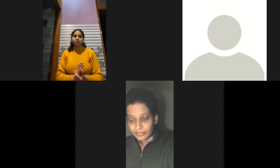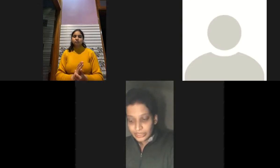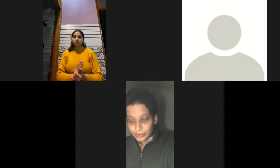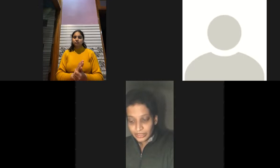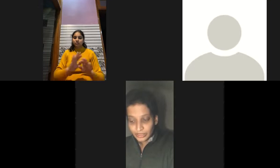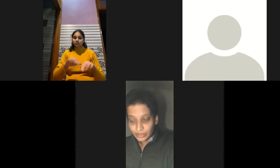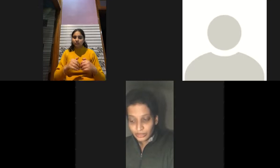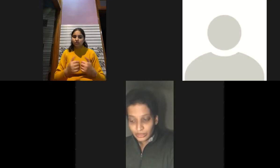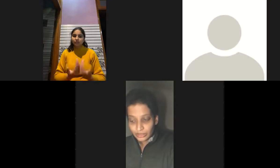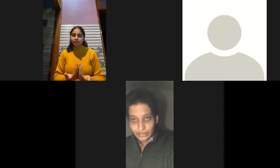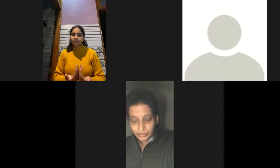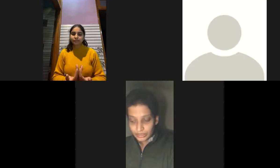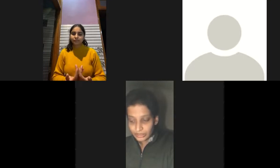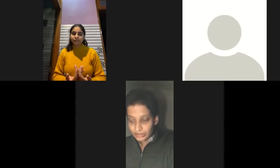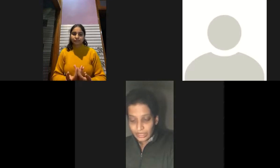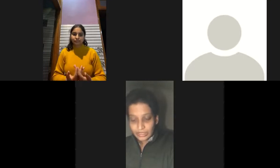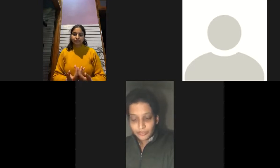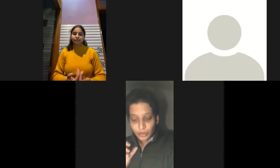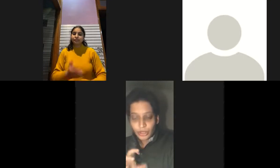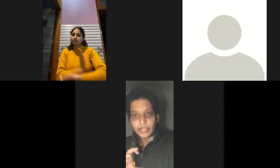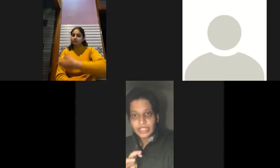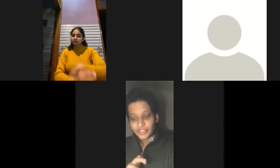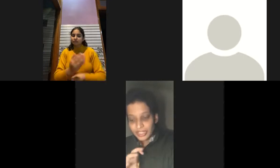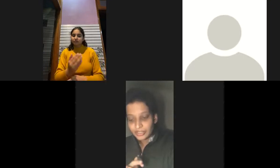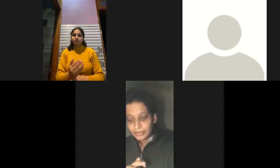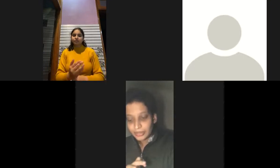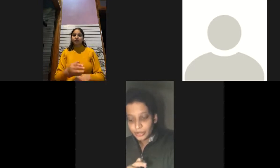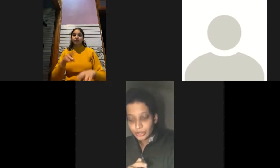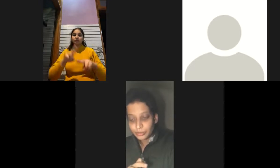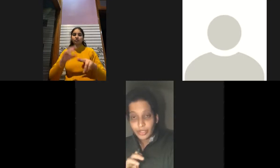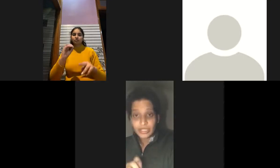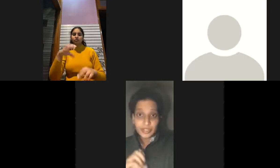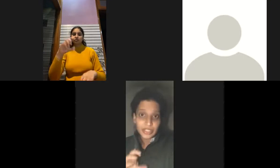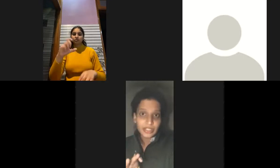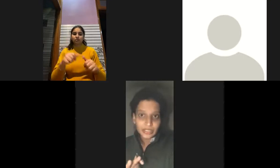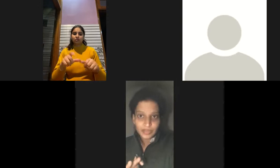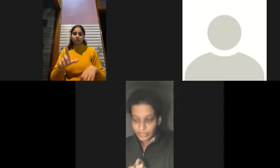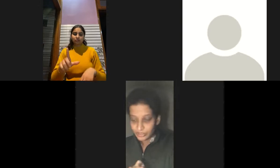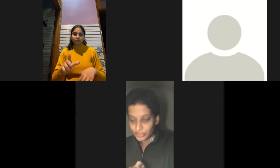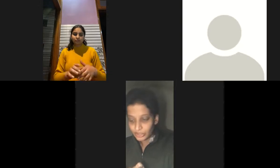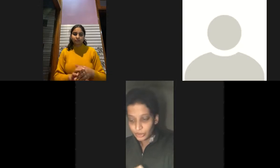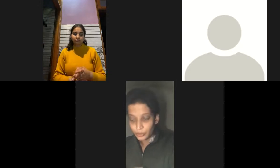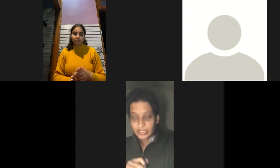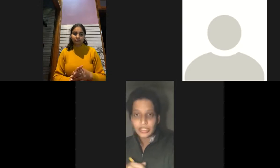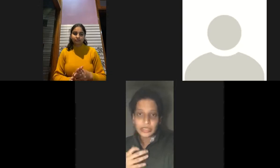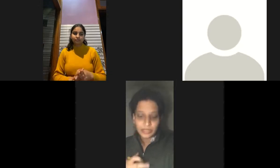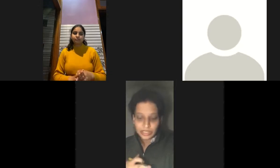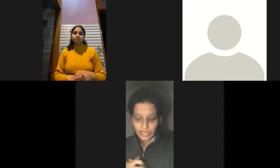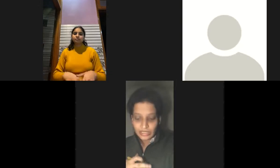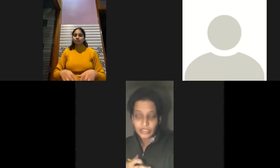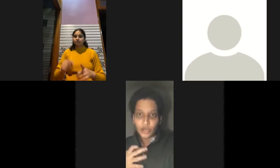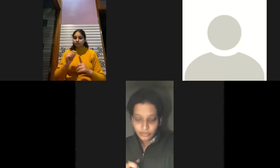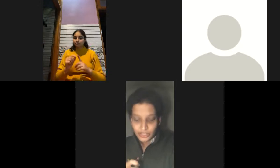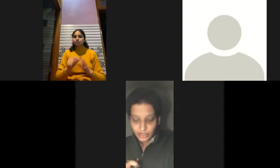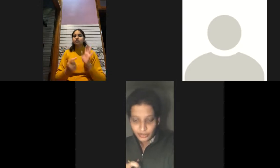on the lived experiences of the disabilities, the focal point has generally been to employ representative strategies to present disability